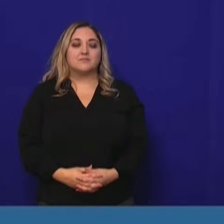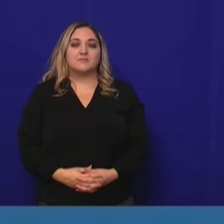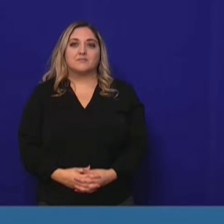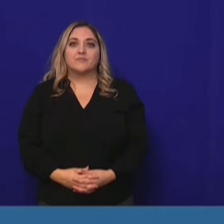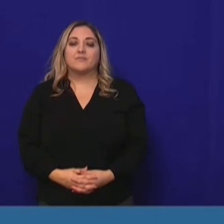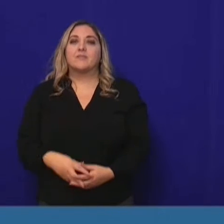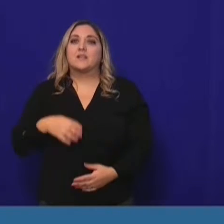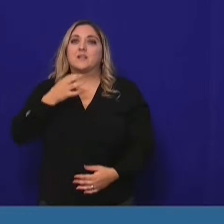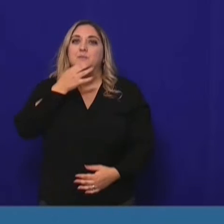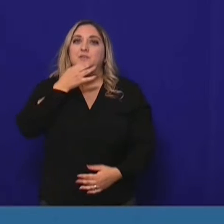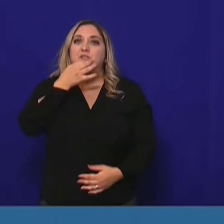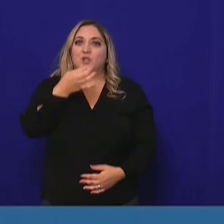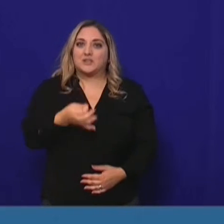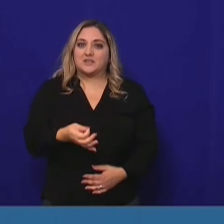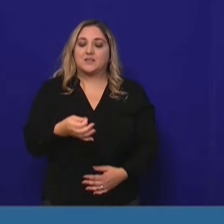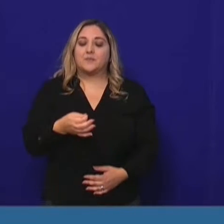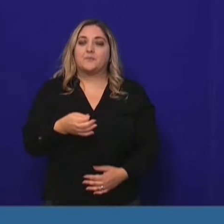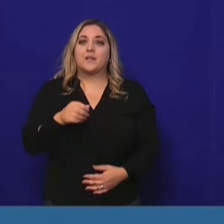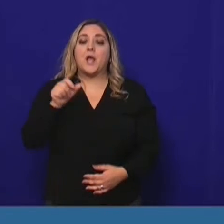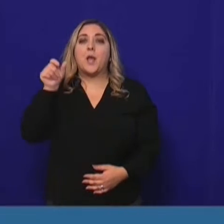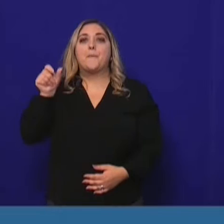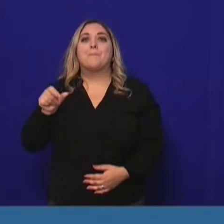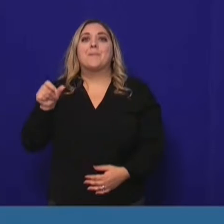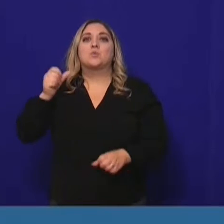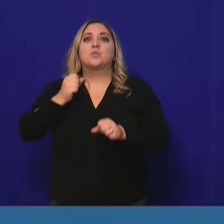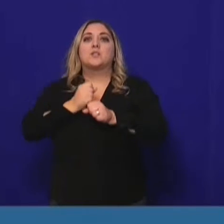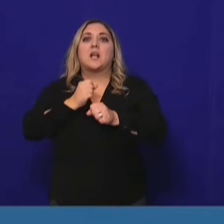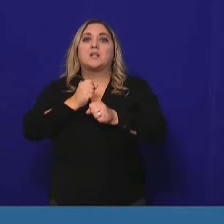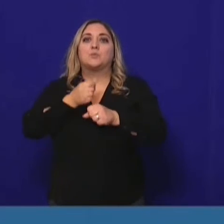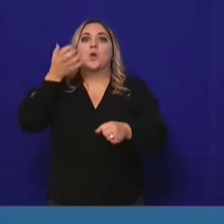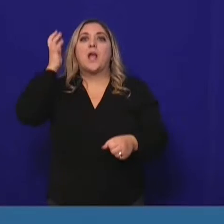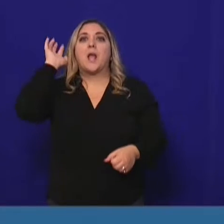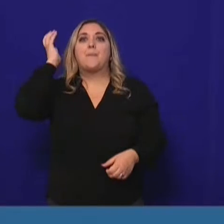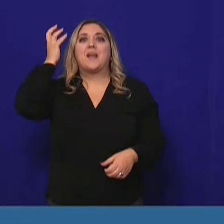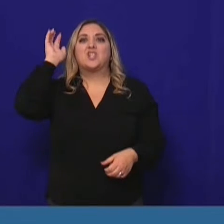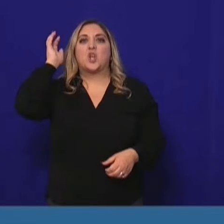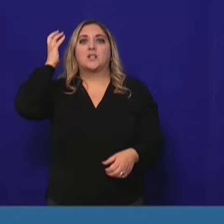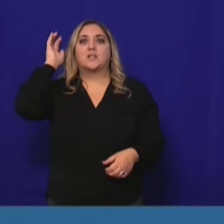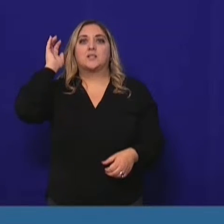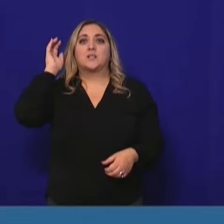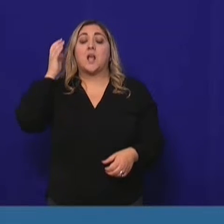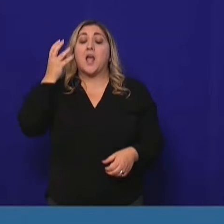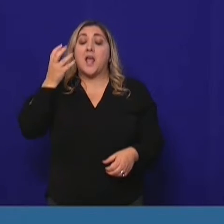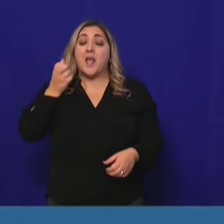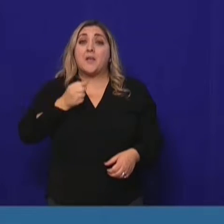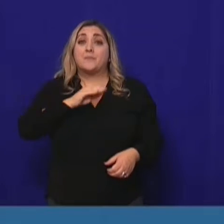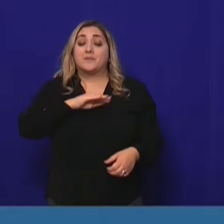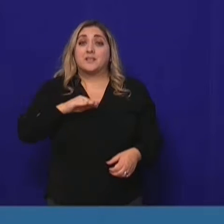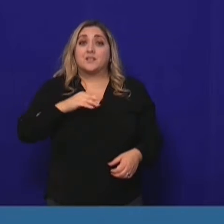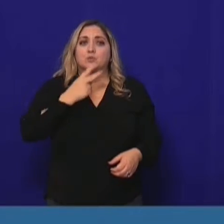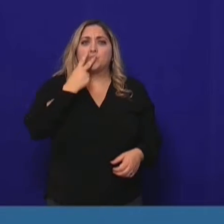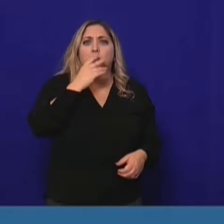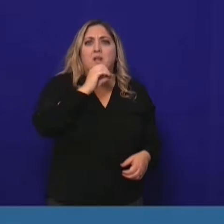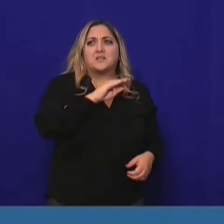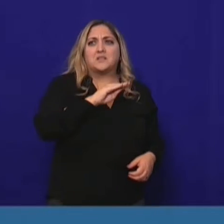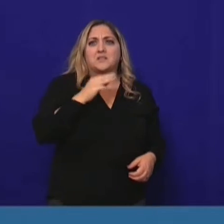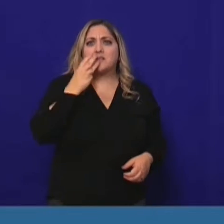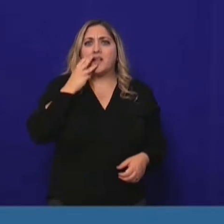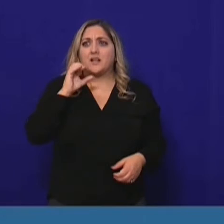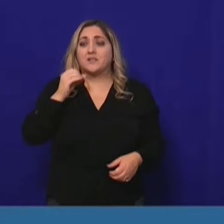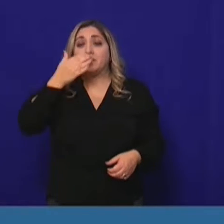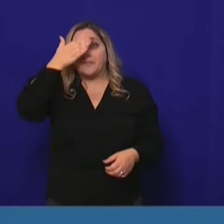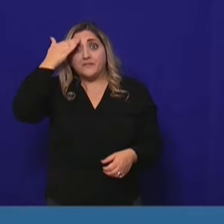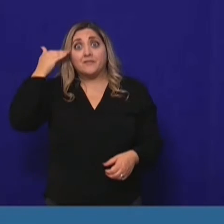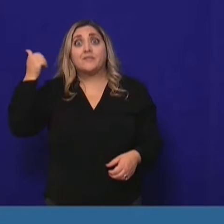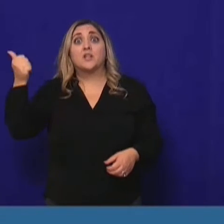Bonġu, mela, persuni li jaħdmu fl-emerġenza kellmuna dwar nies ta' bej 20 u 30 sena li fiqu mill-COVID